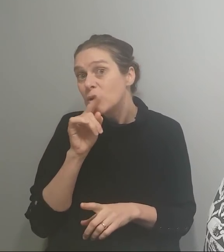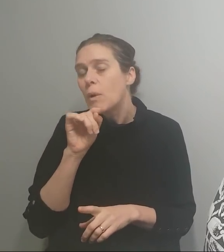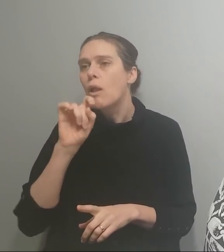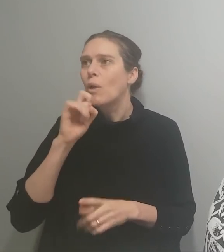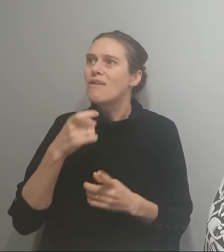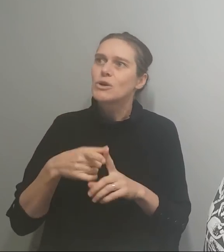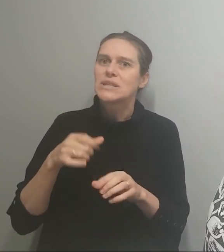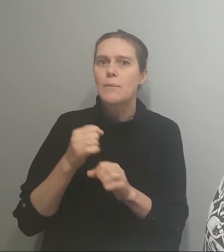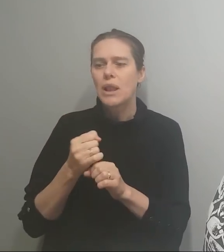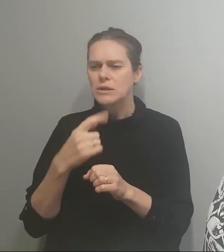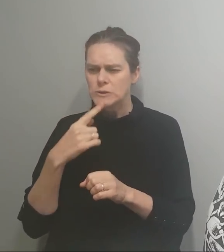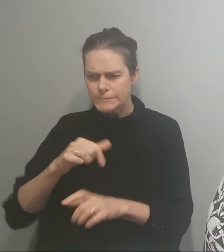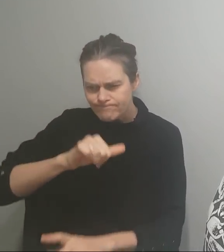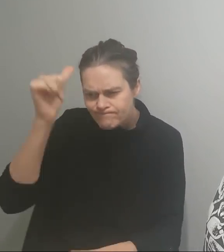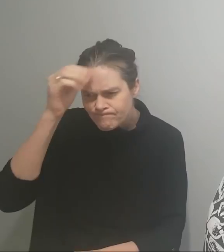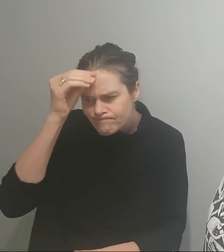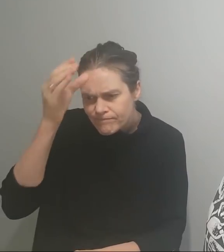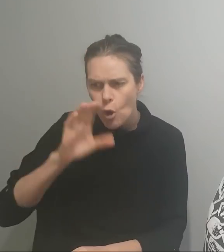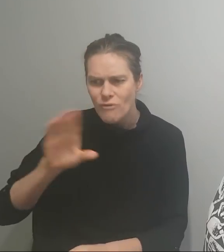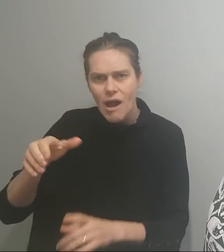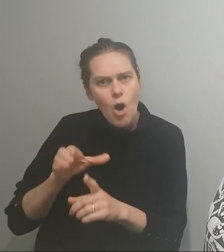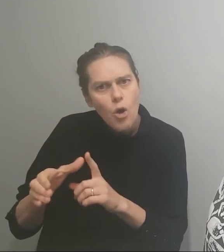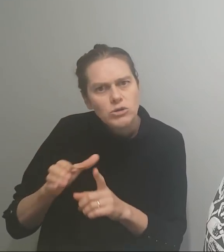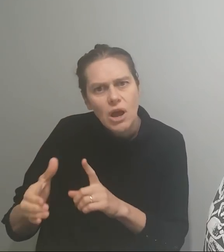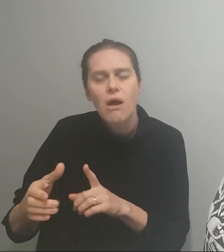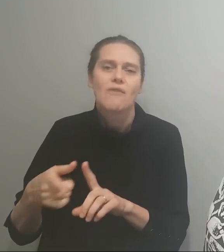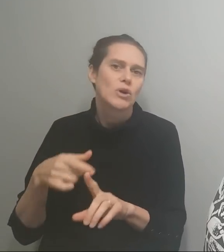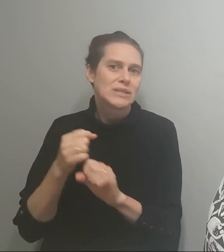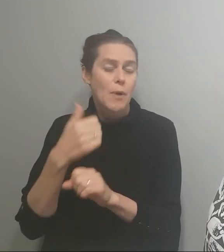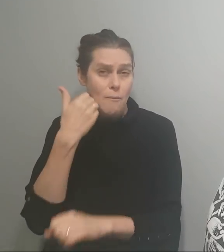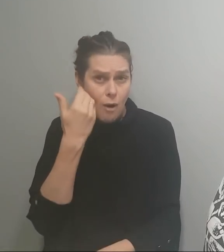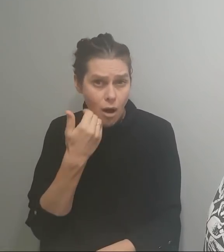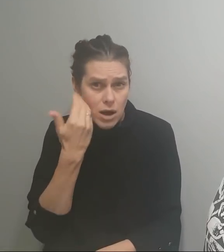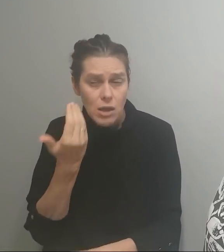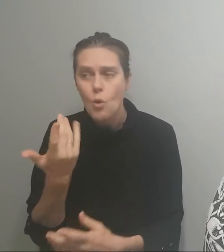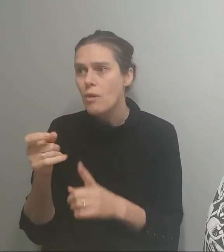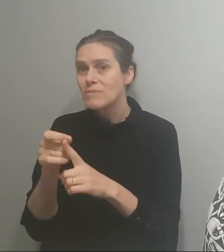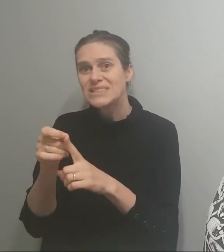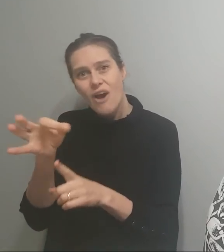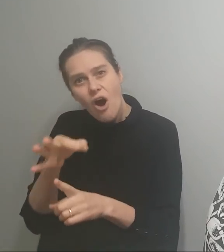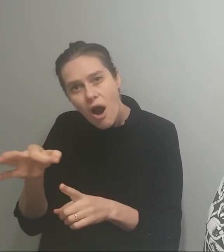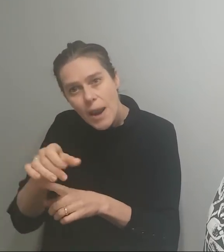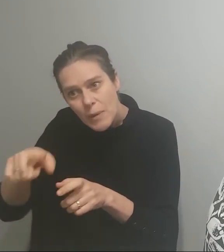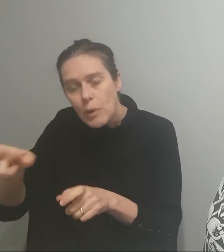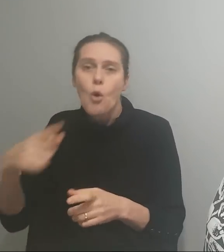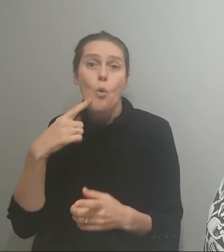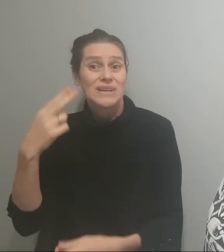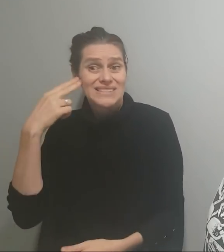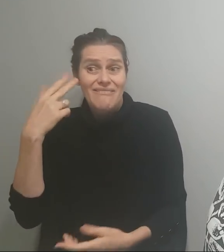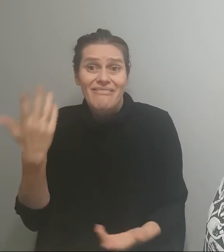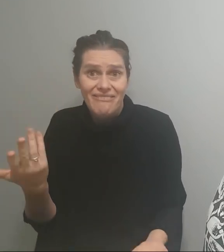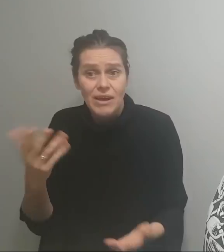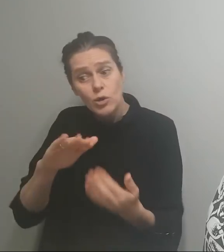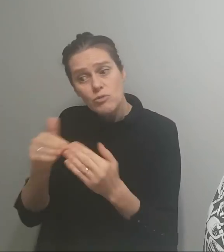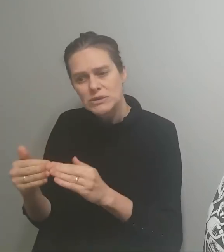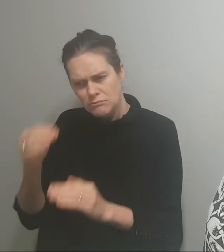cultural perspective is in terms of Māori or Pacific people, or working with the deaf community, which is